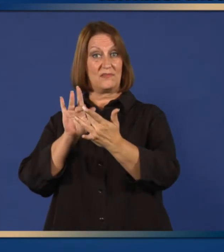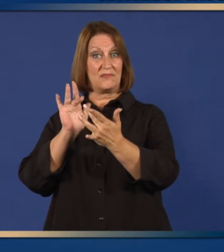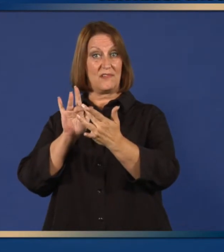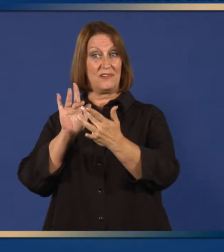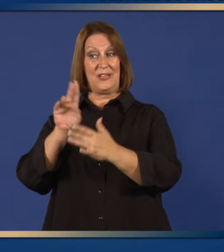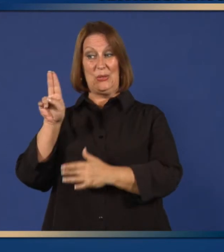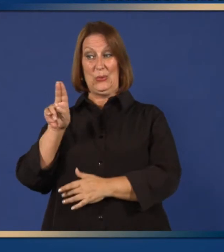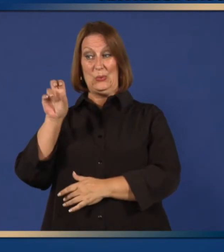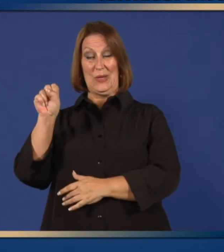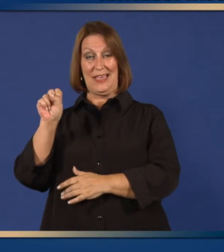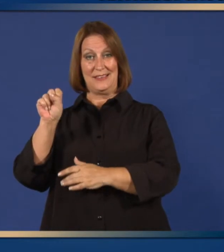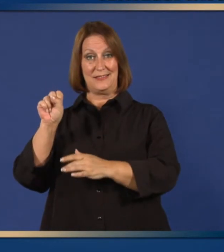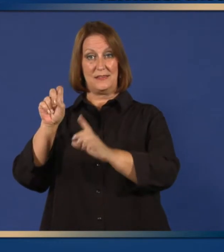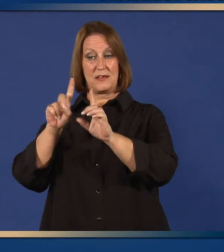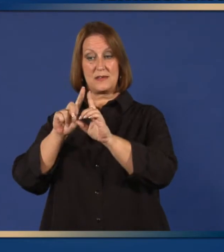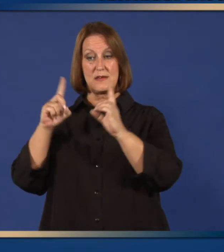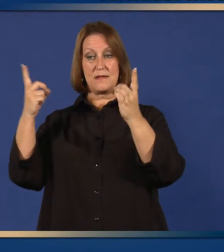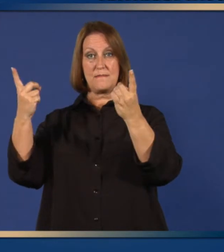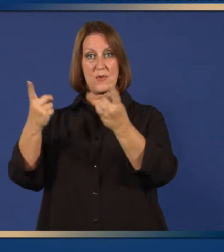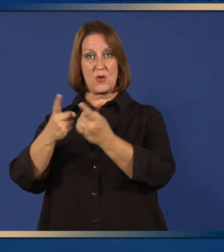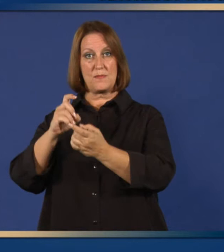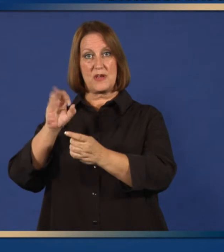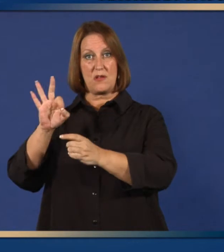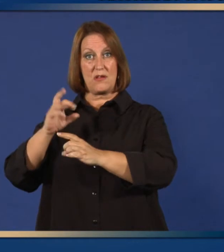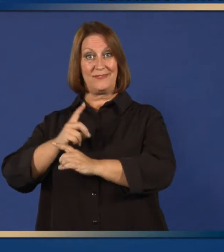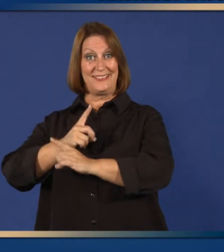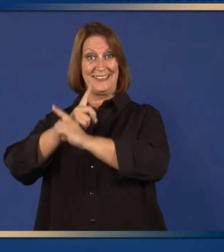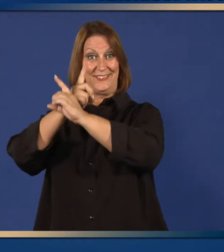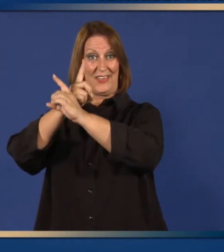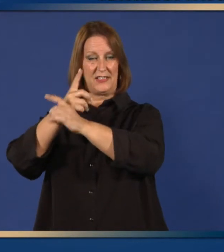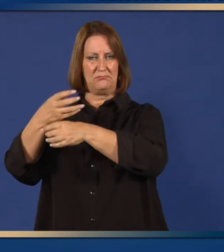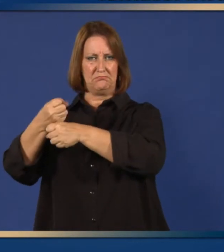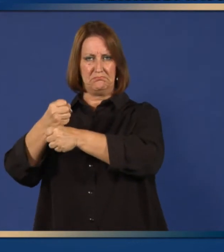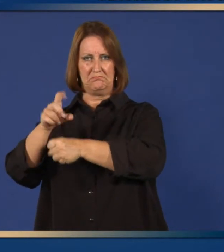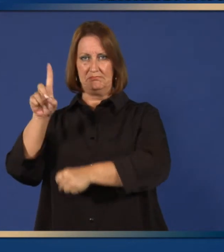Contact the U.S. Department of Defense, DoD,